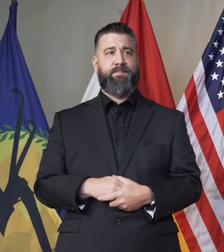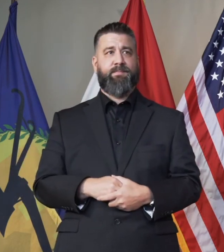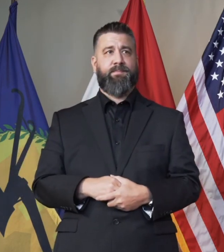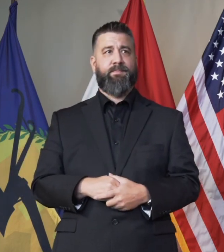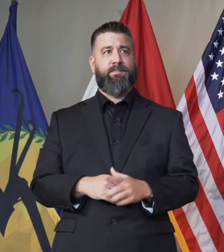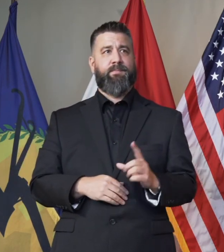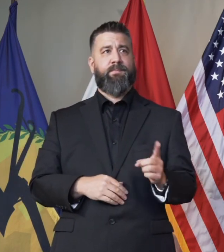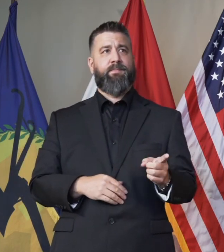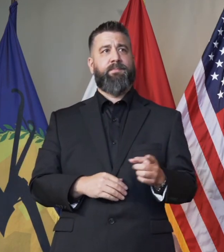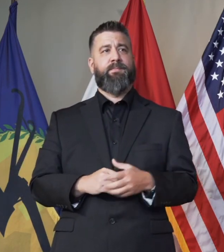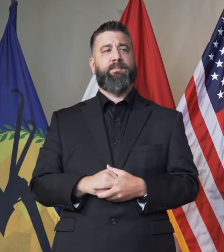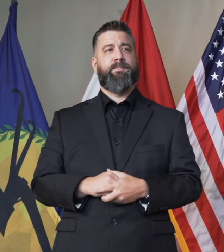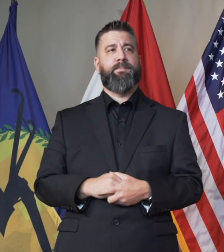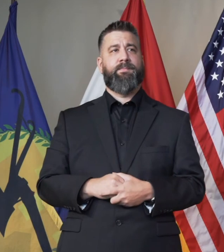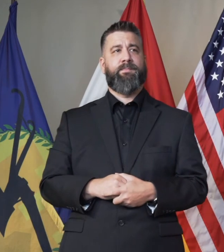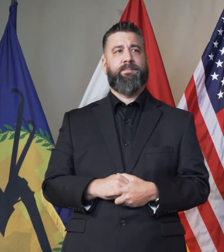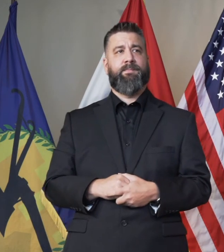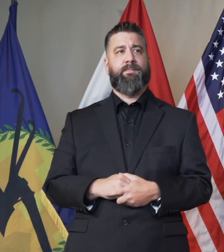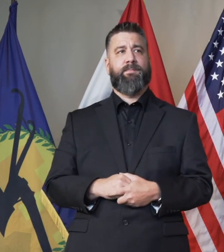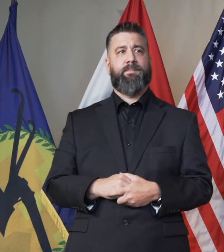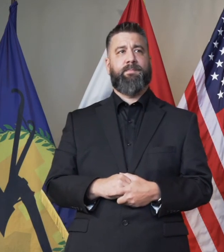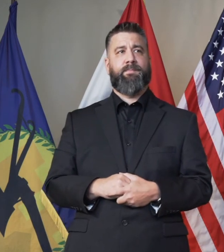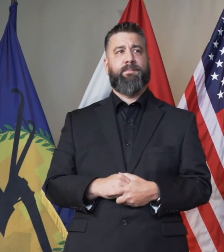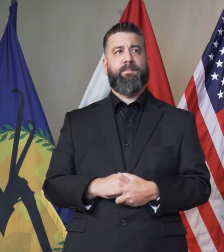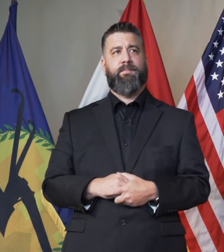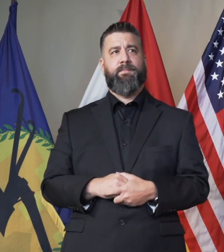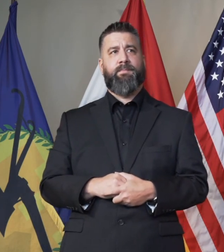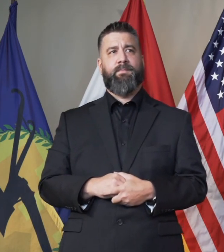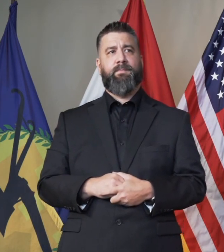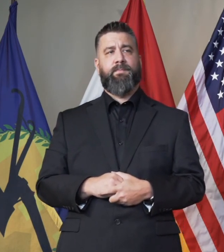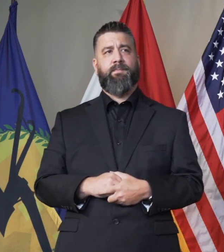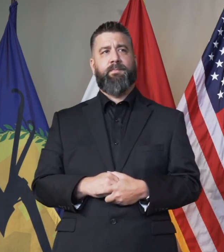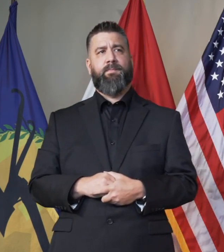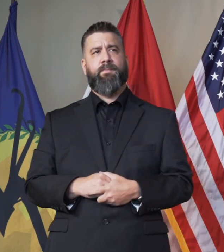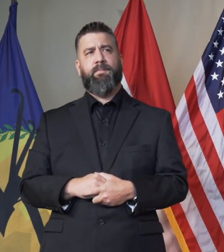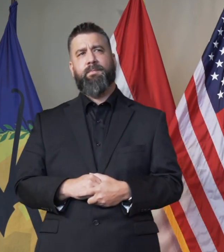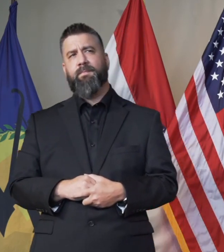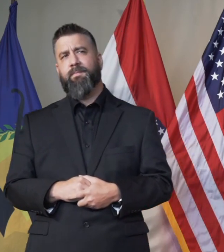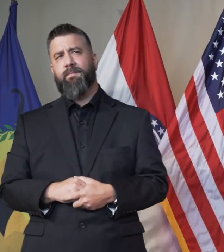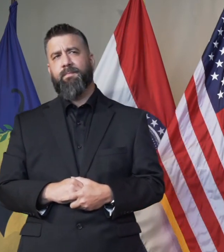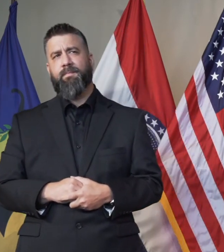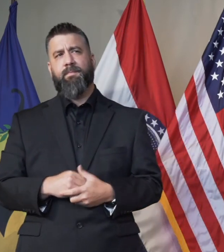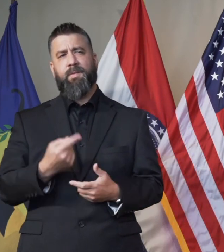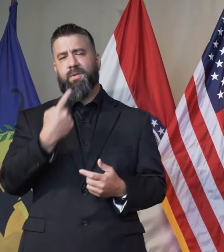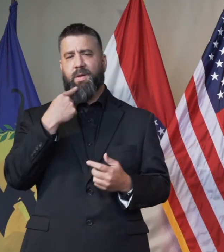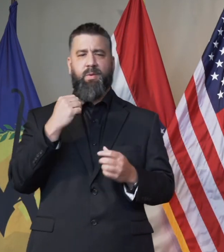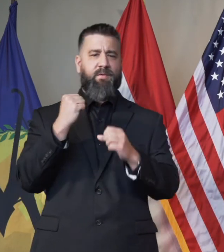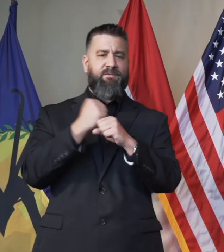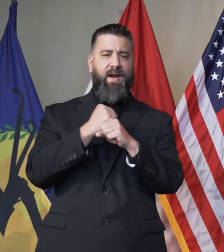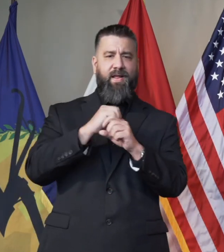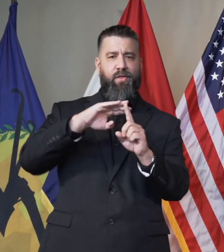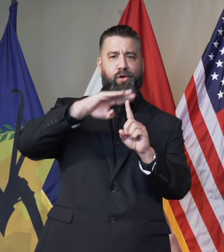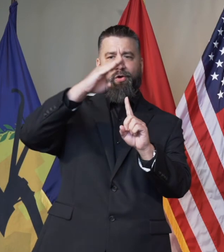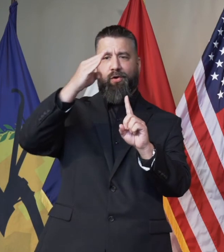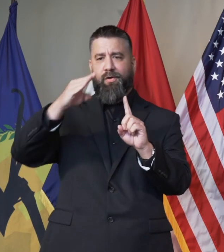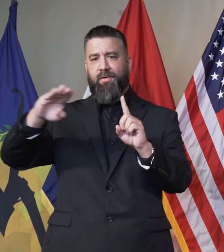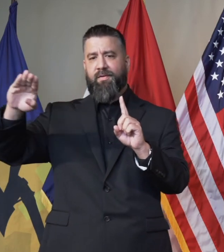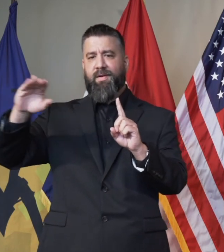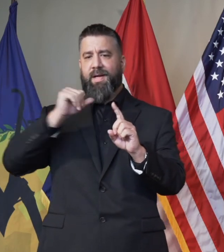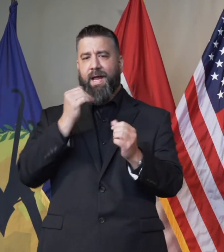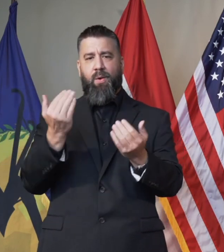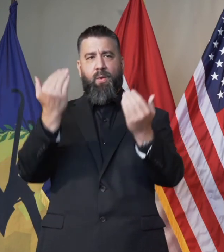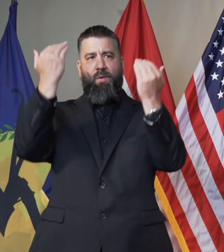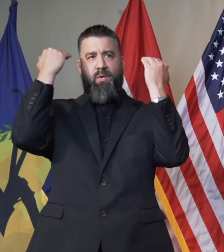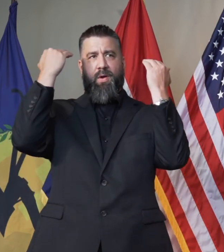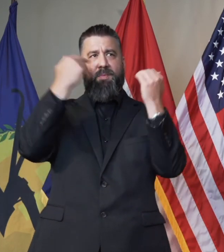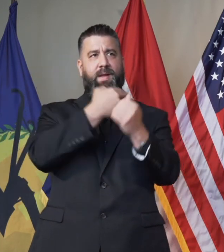I just have a question. So for so long we heard about flattening the curve and not overwhelming the healthcare system. The state reported this weekend